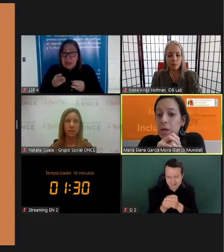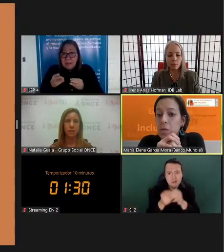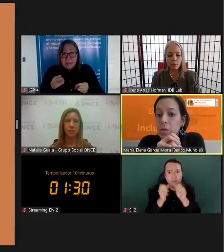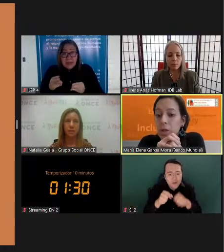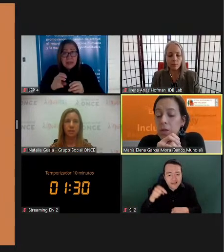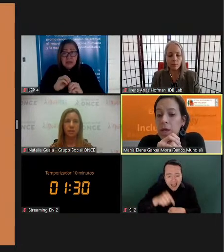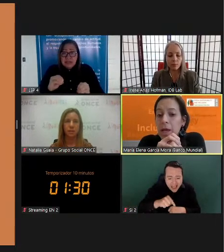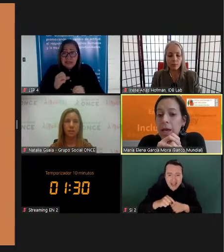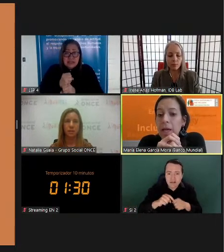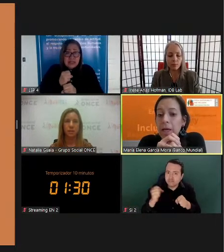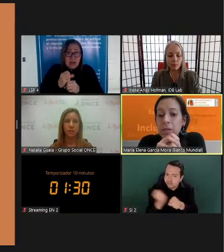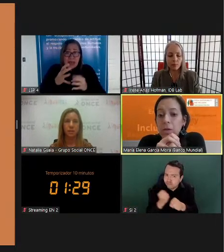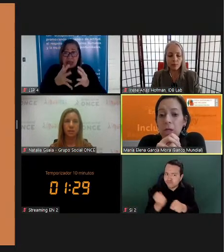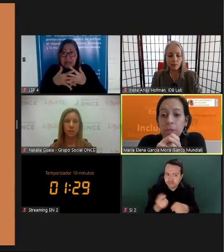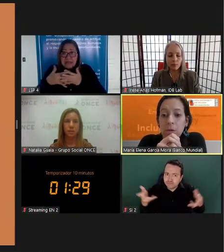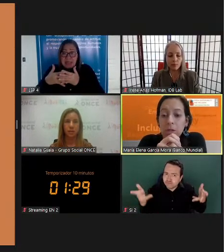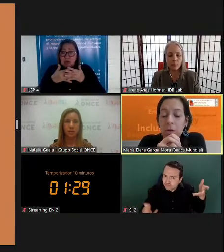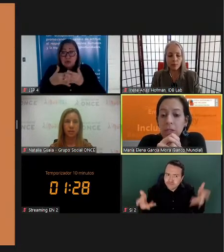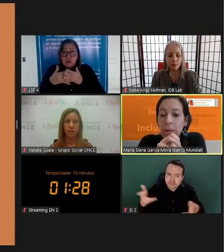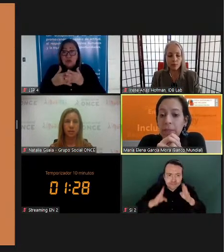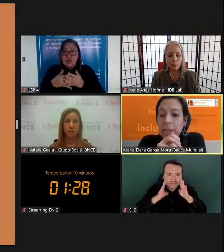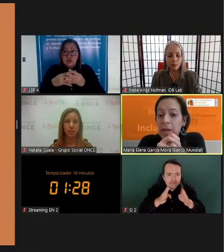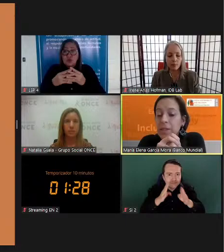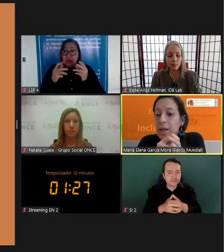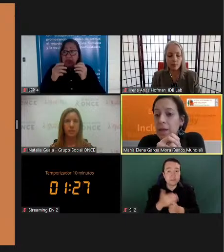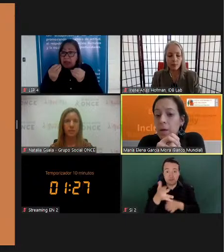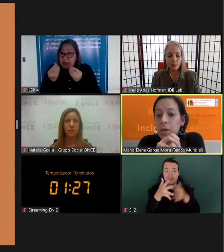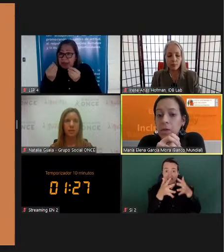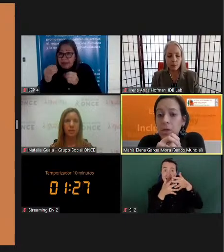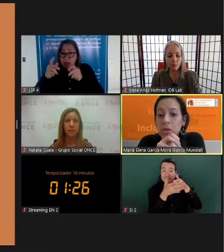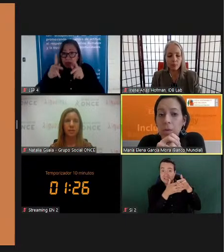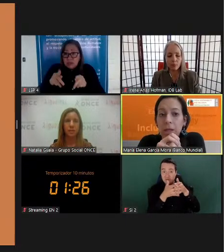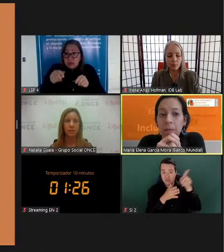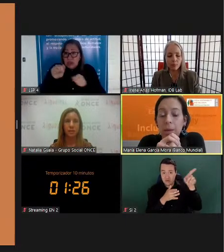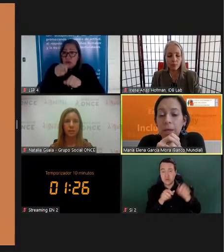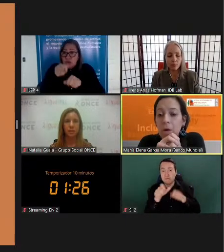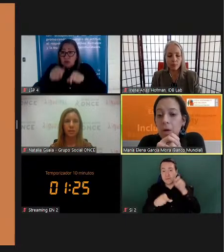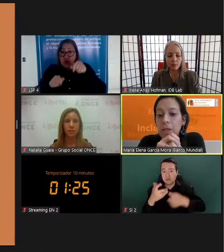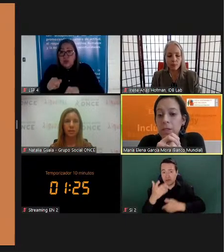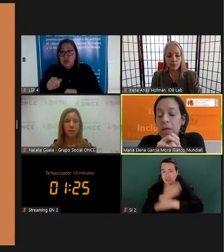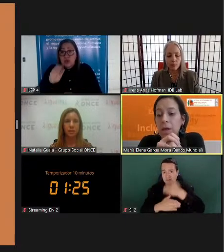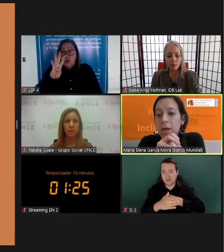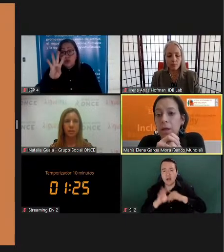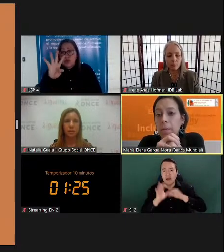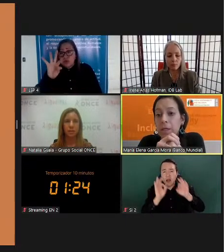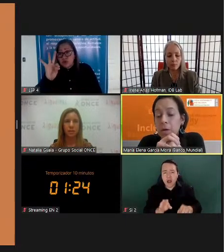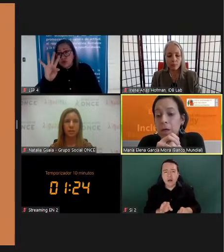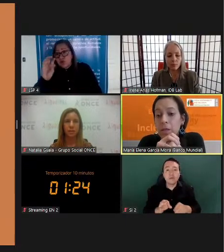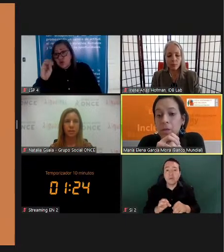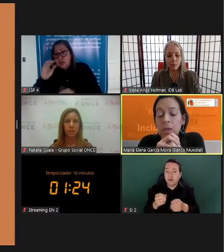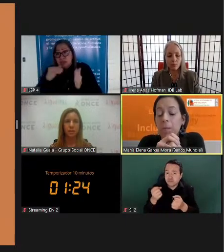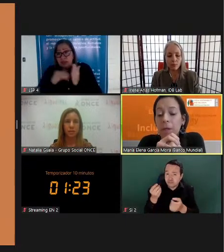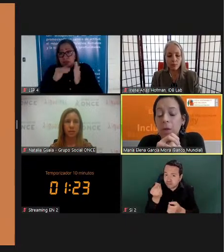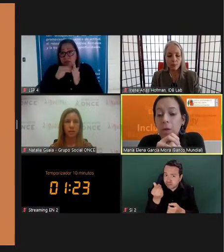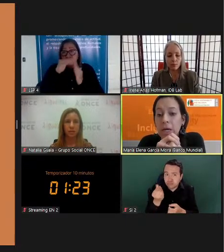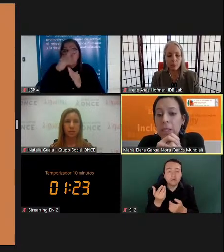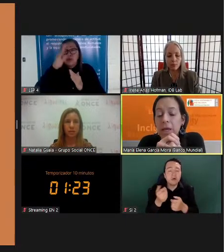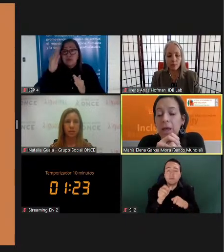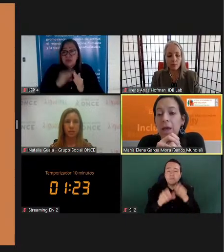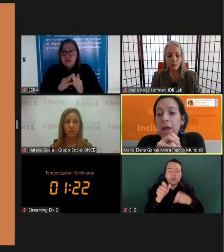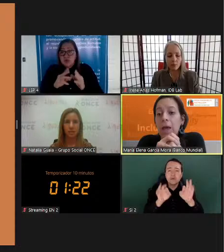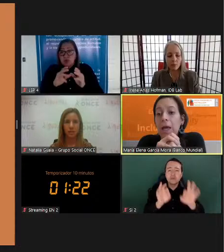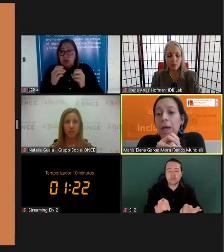important markets that have not been exploited in the u.s the income of persons the